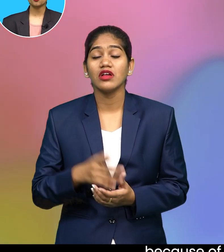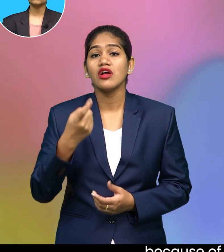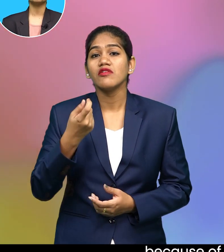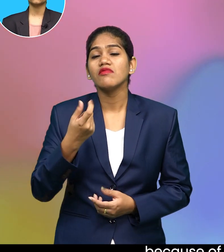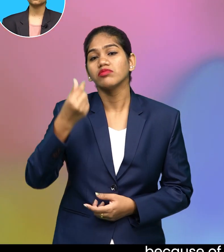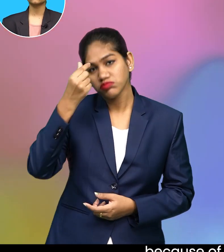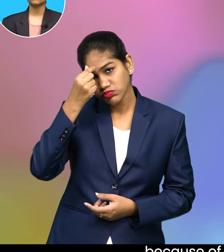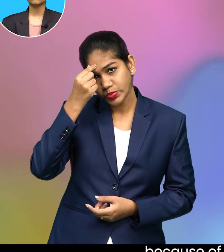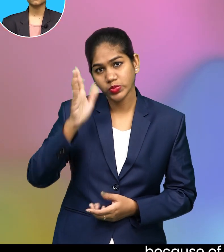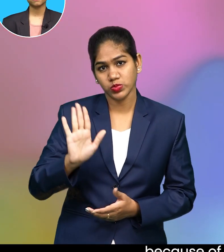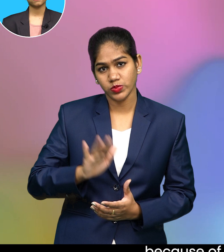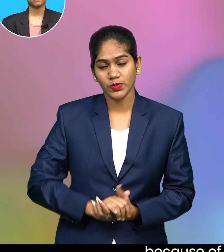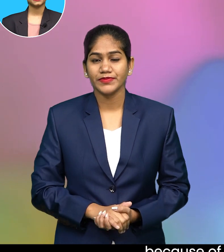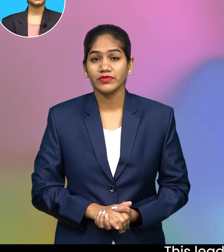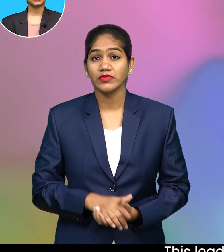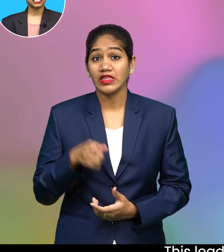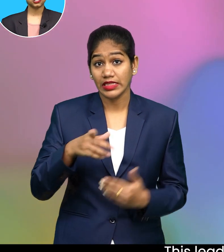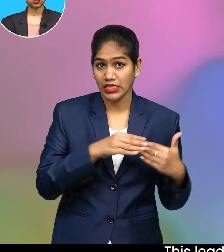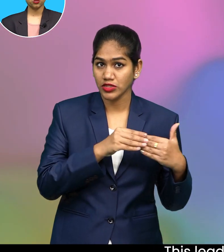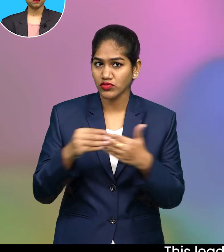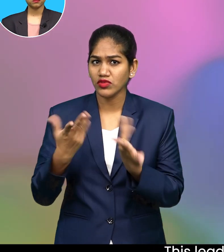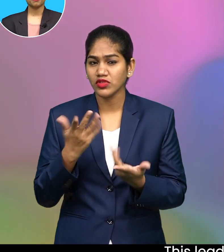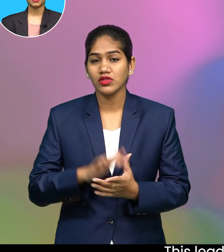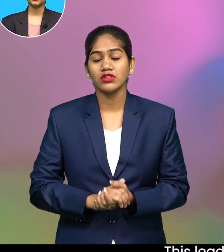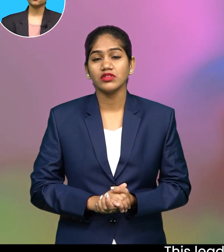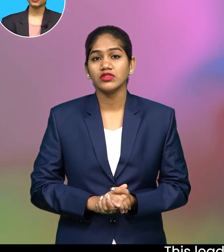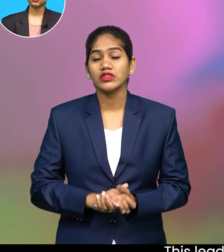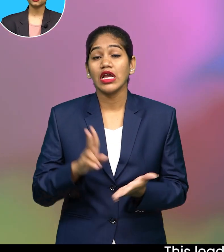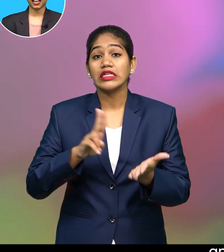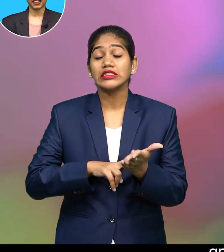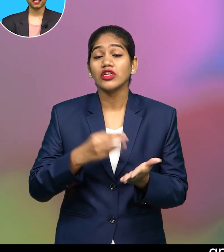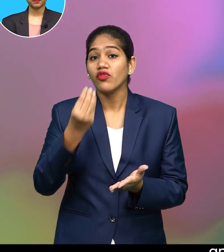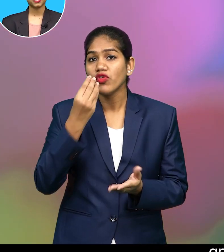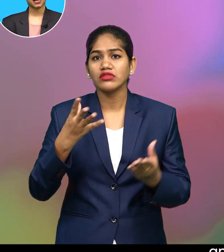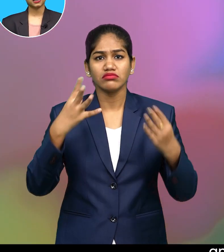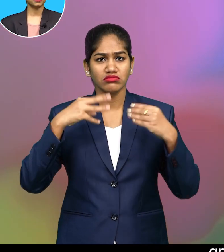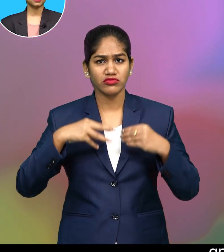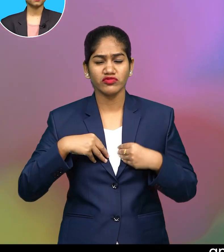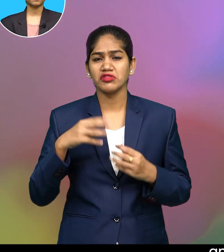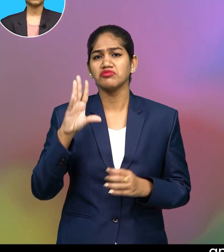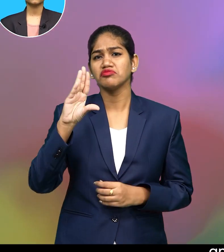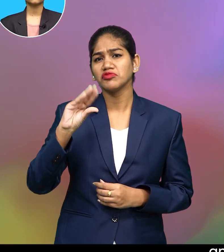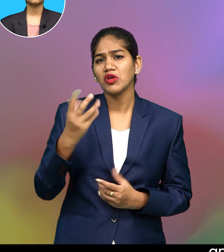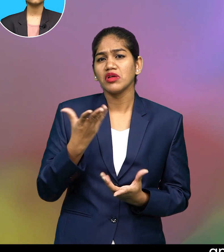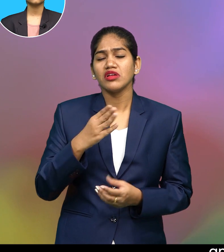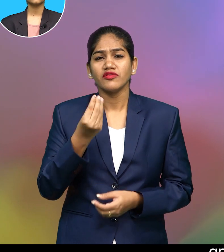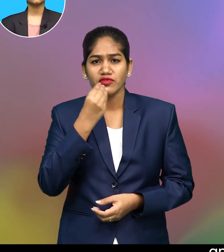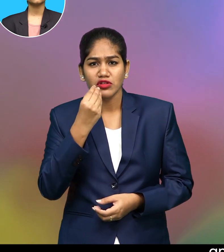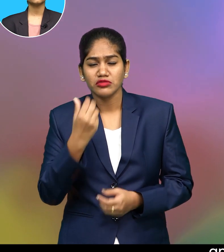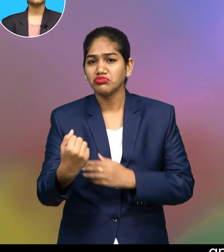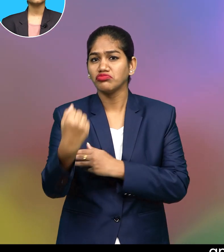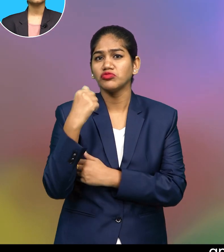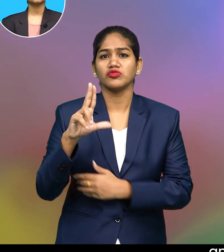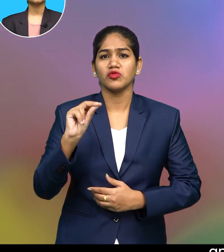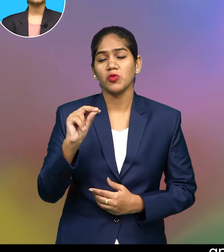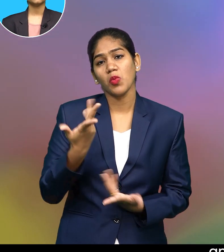financial problems. This leads to malnutrition and hunger.